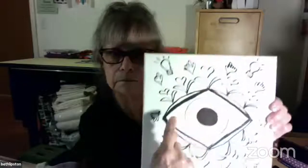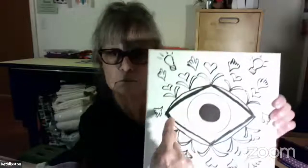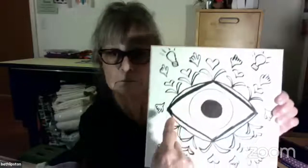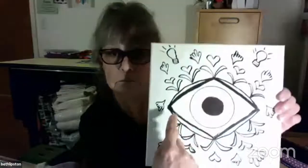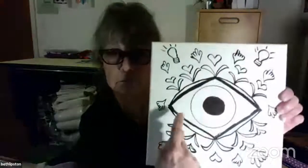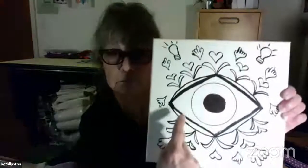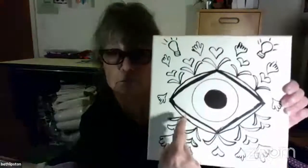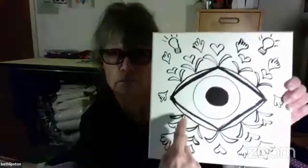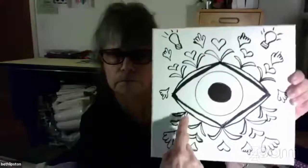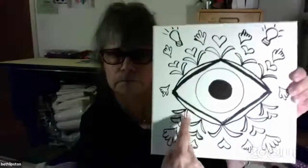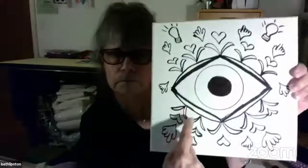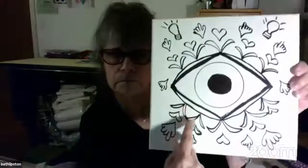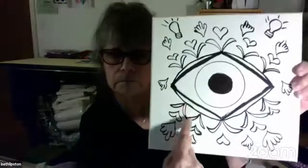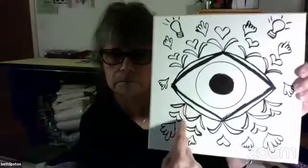Oh, like paw, like finally.